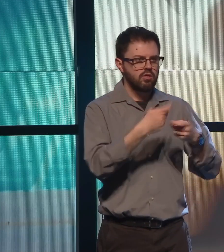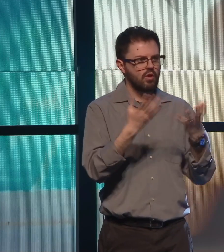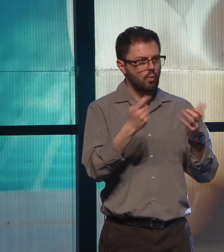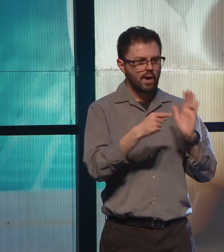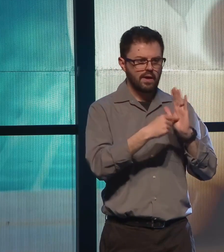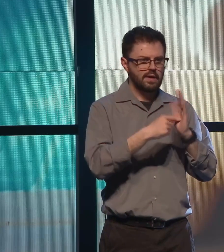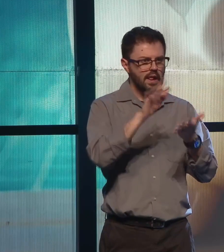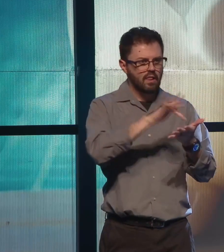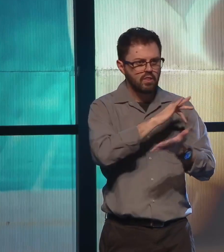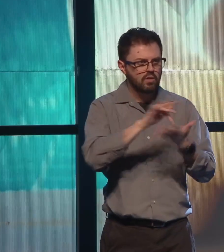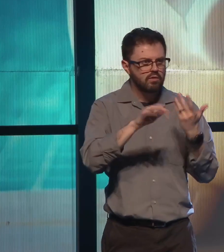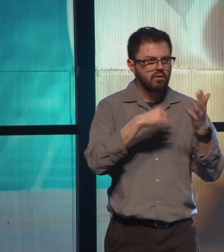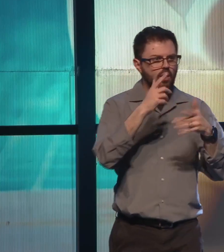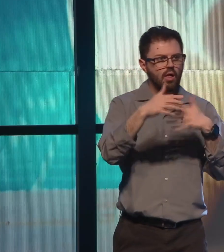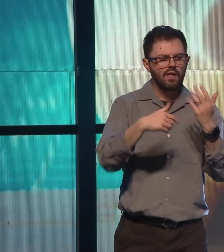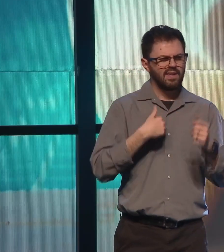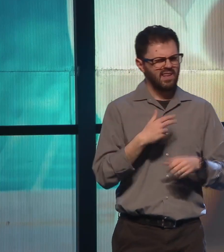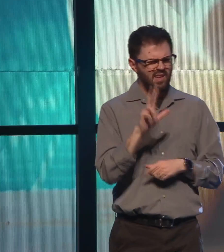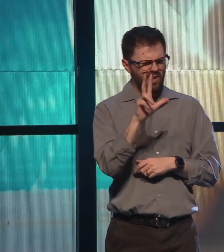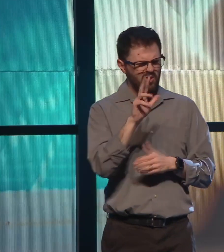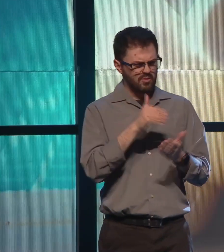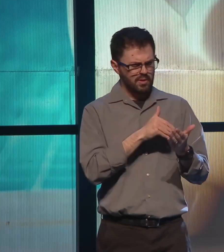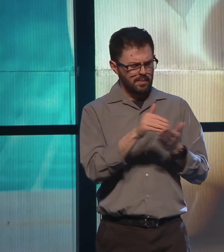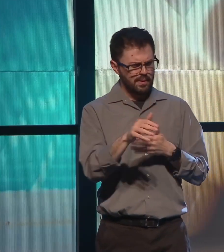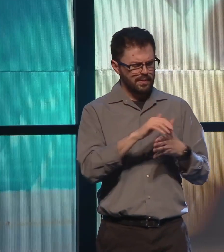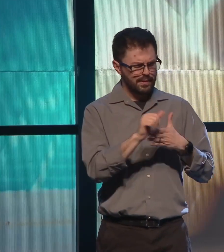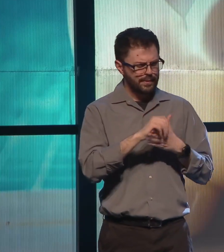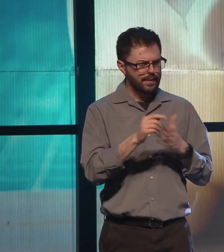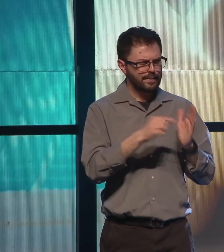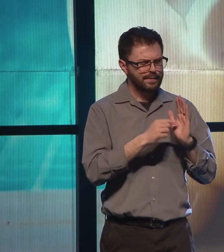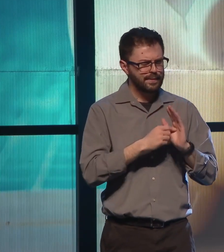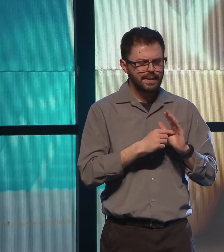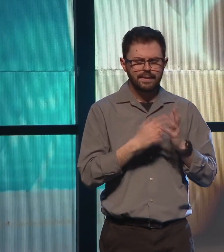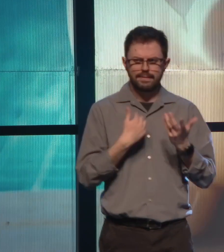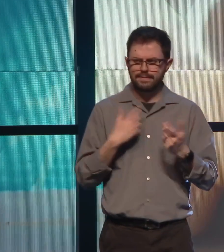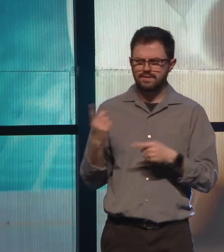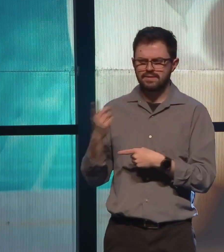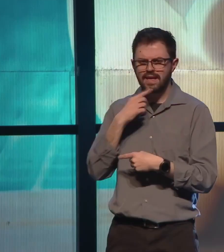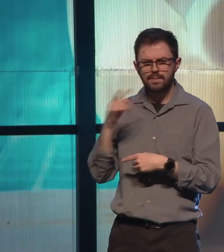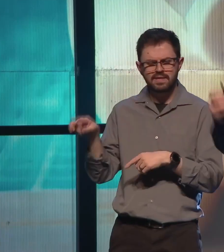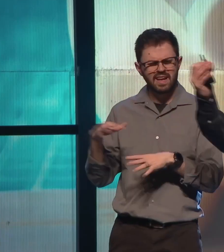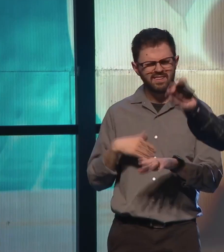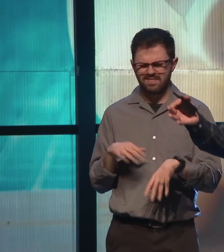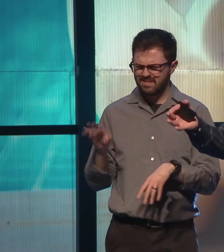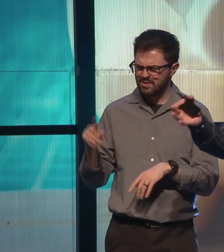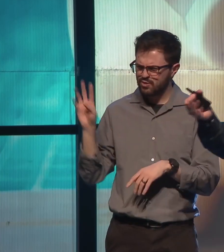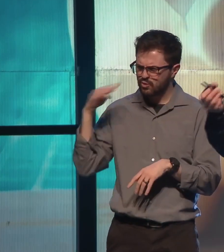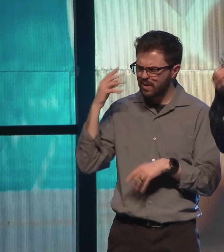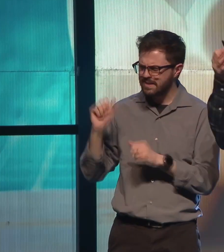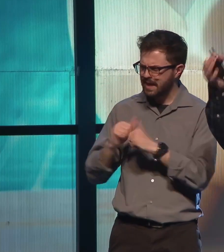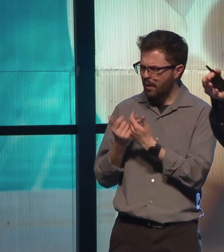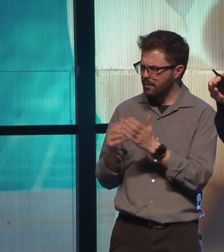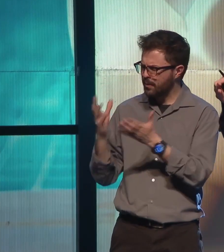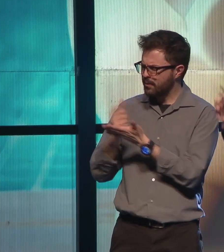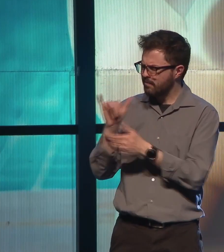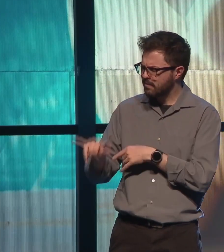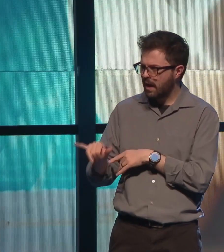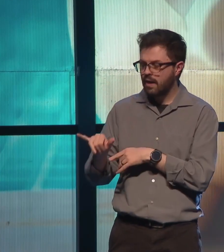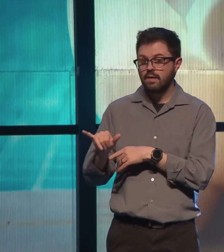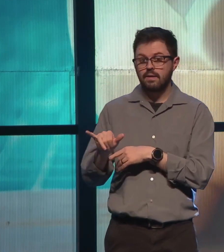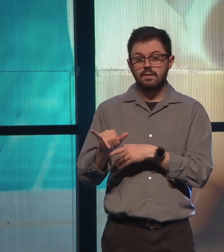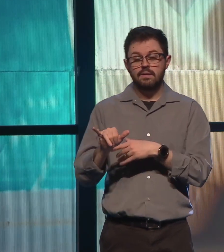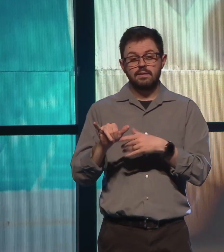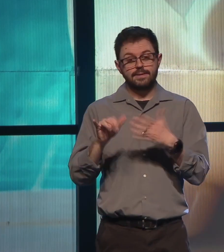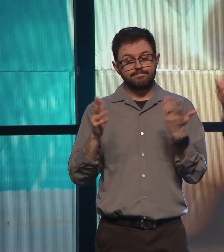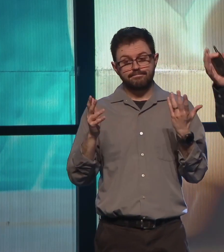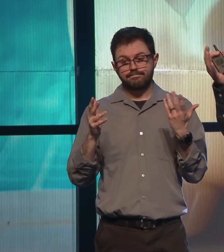mean, it was just like, you're crazy, Jeff. How are you going to do this? And he was just super creative. And at the end of the day, like he retired this last